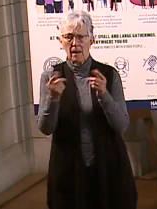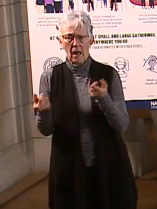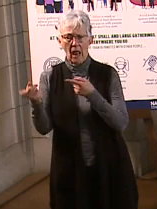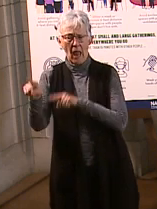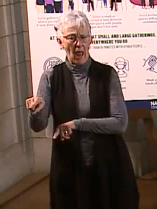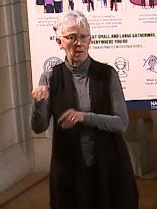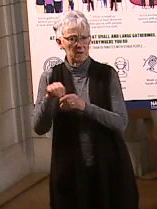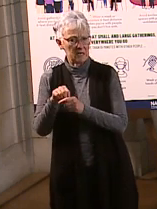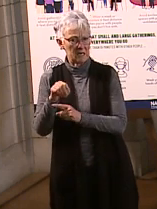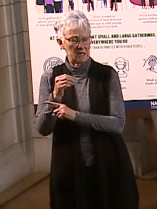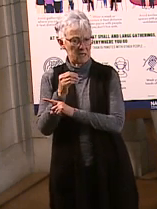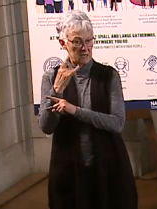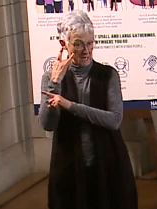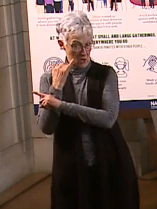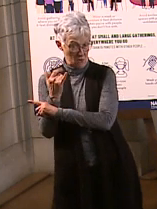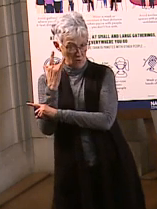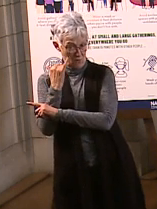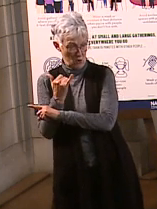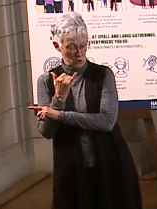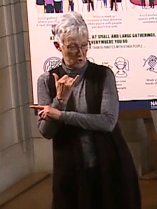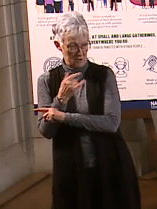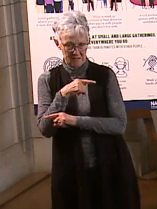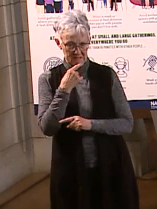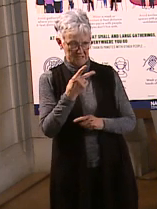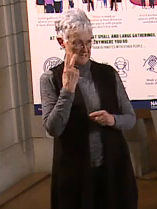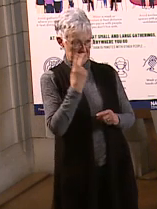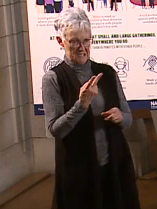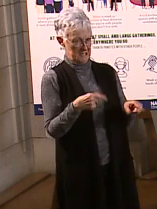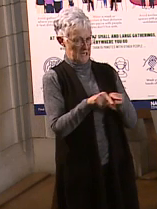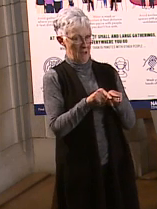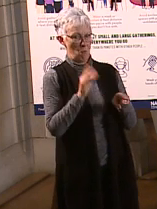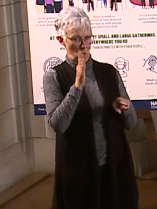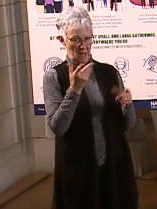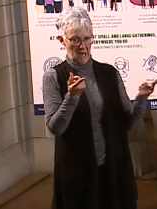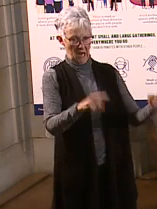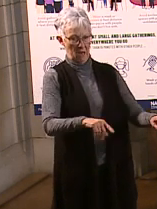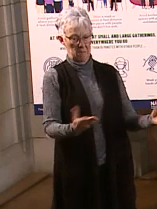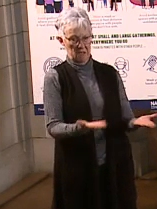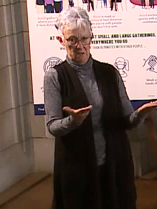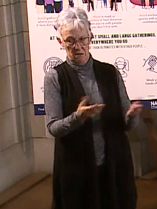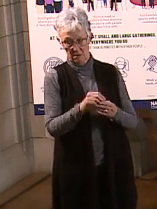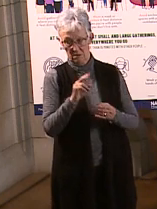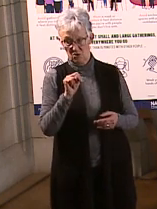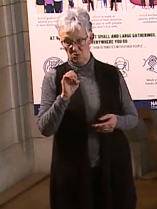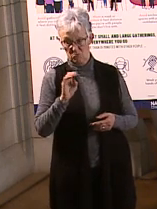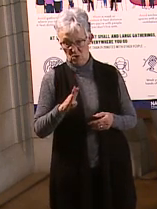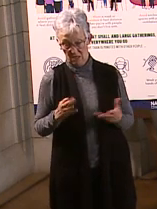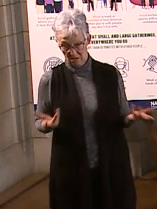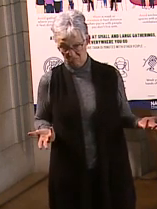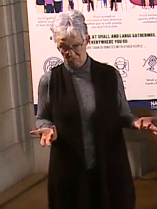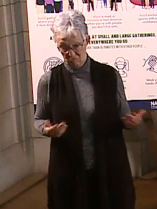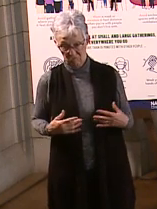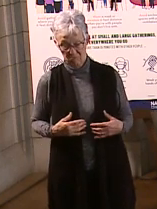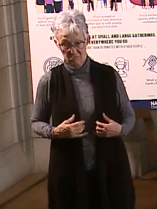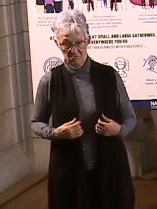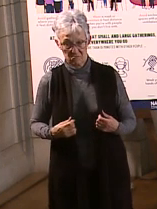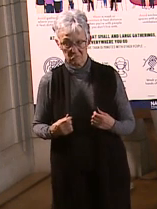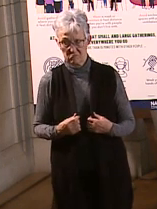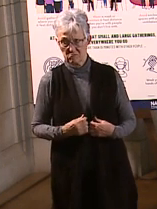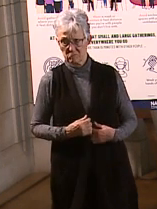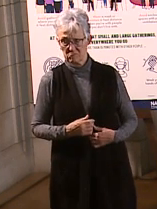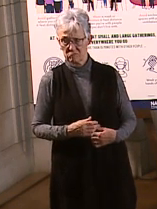to Prop 13 is the same environment this person sees in Nebraska right now. So again, this is not